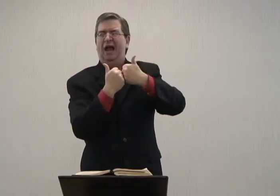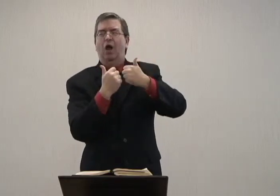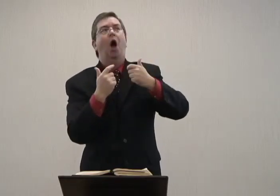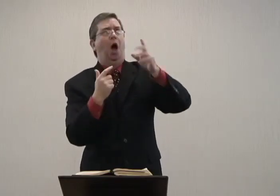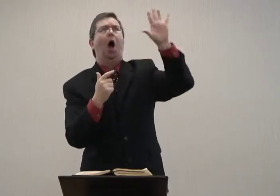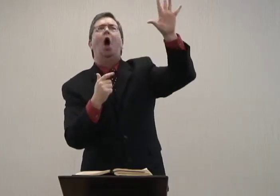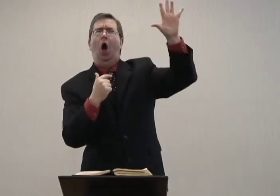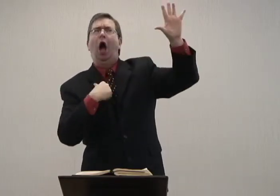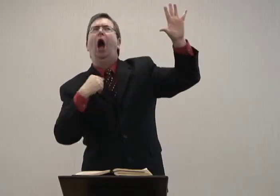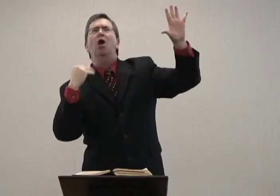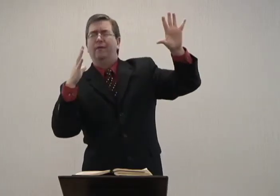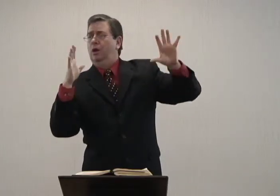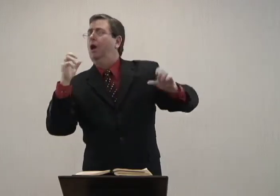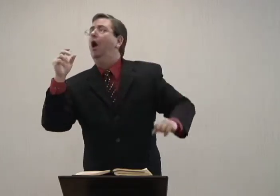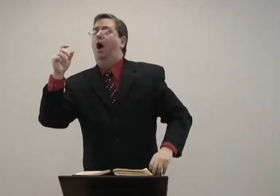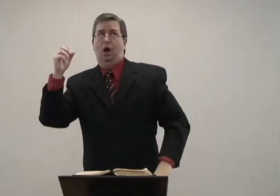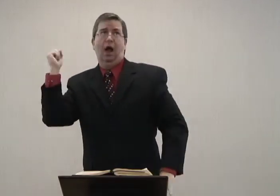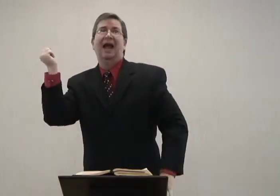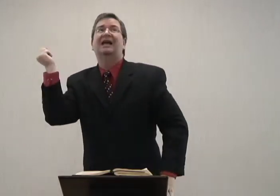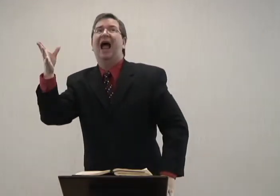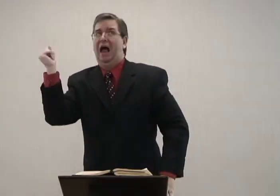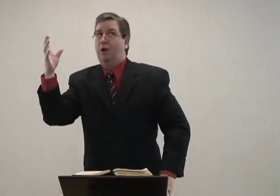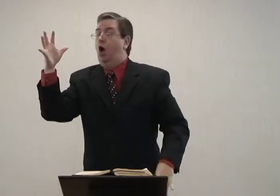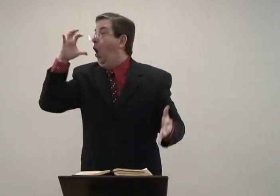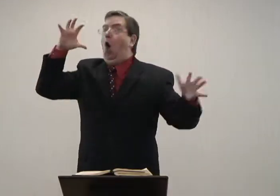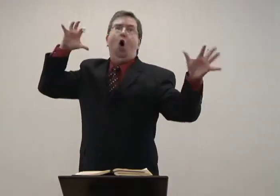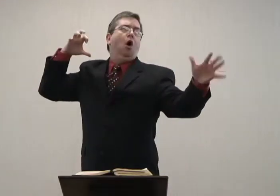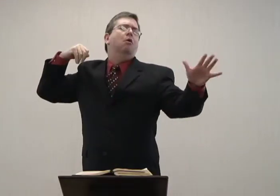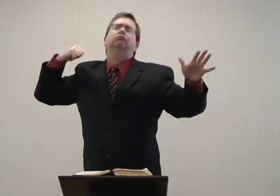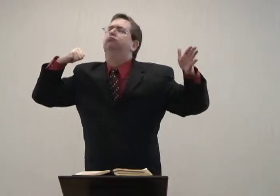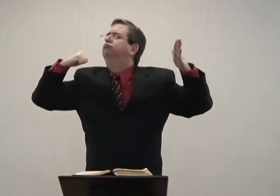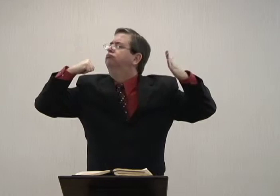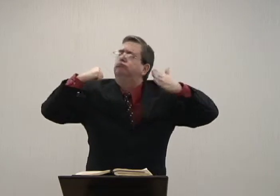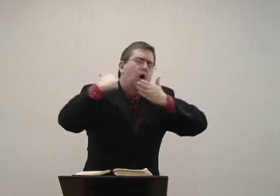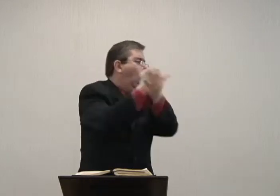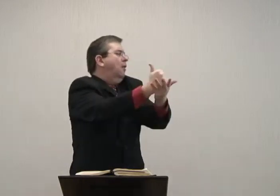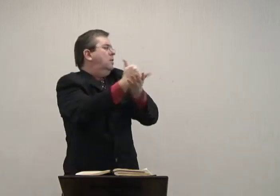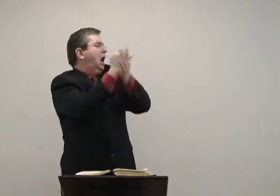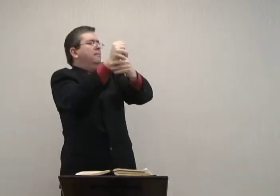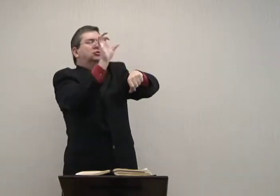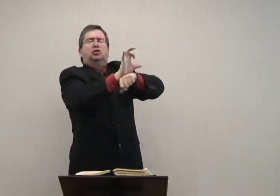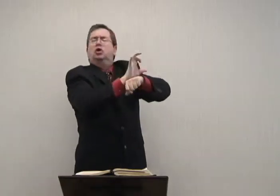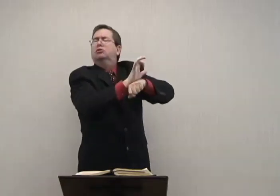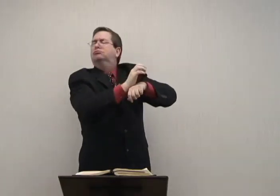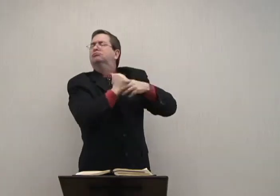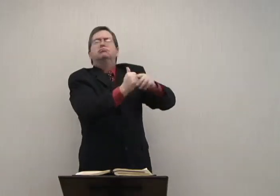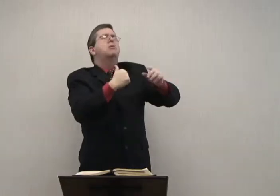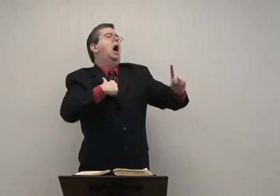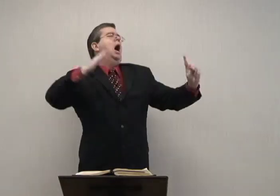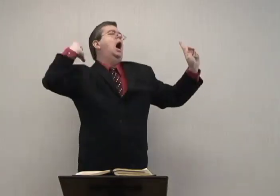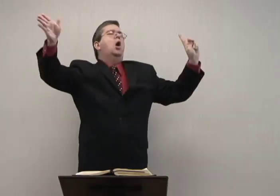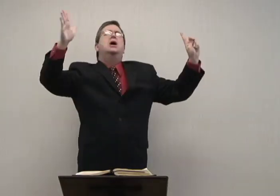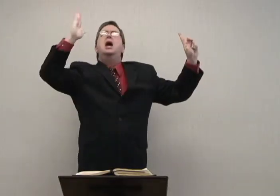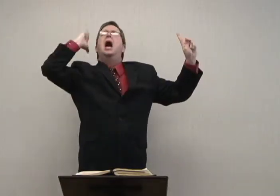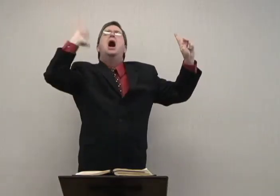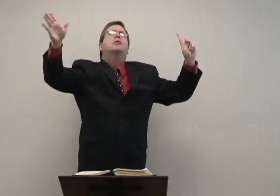That's how you're playing games with God. Like saying, okay, I'll gamble, I'll win. I'll help the church. I